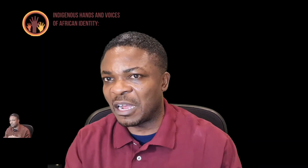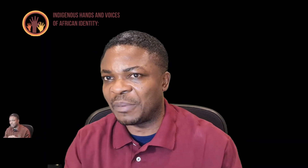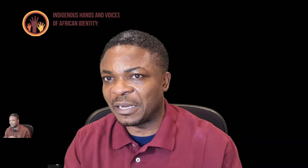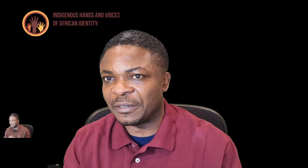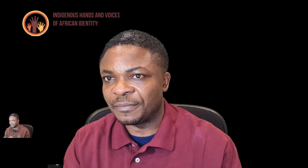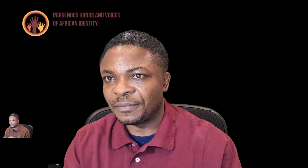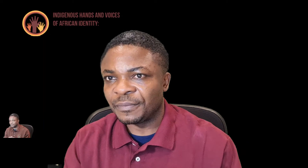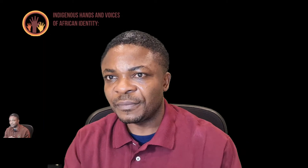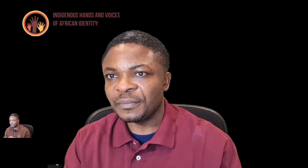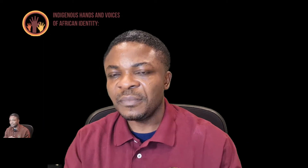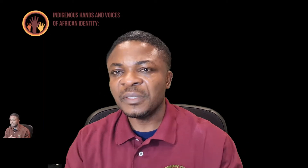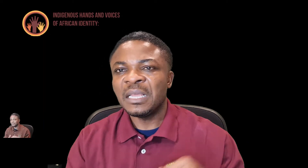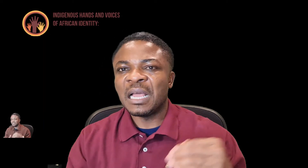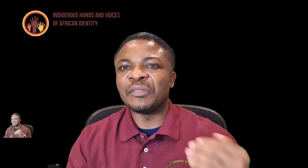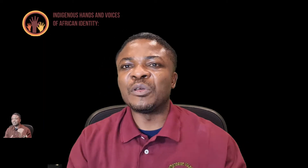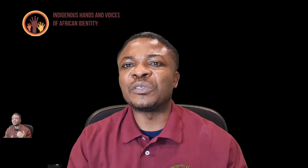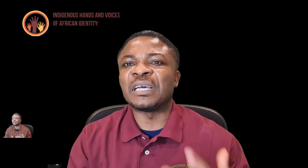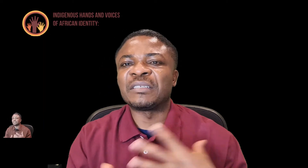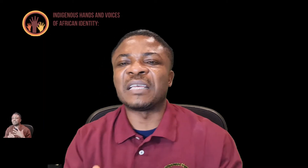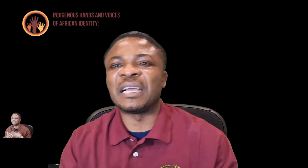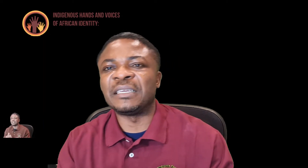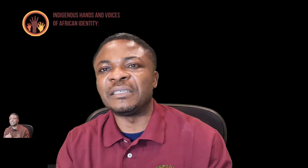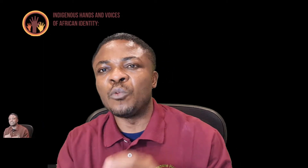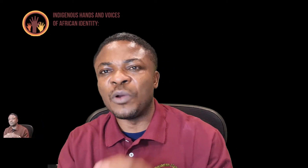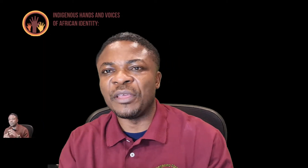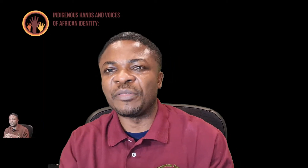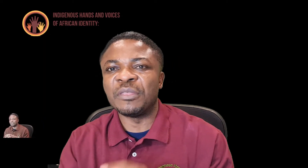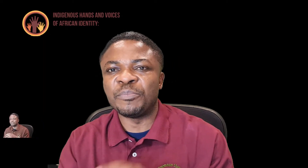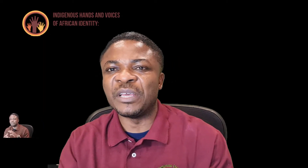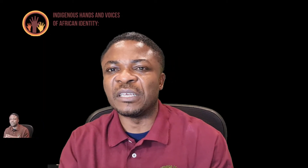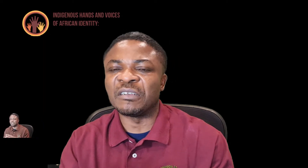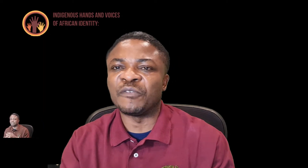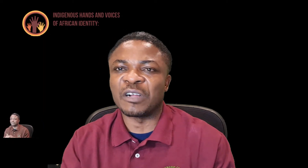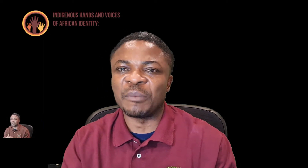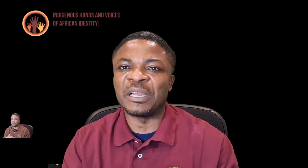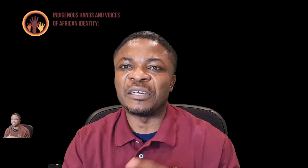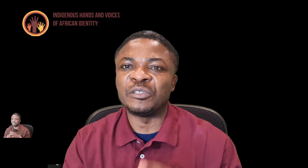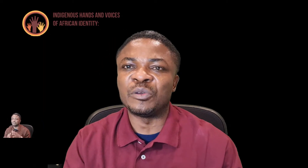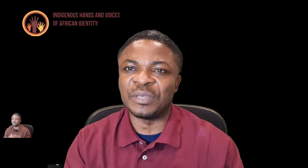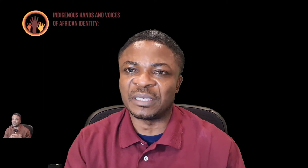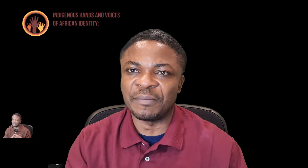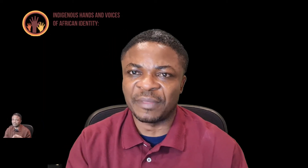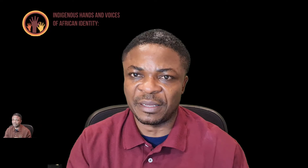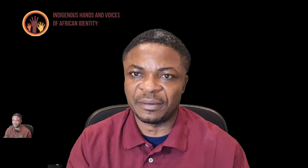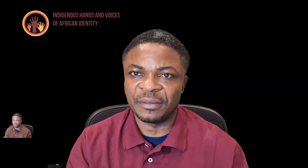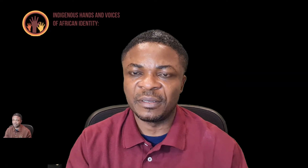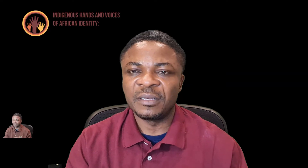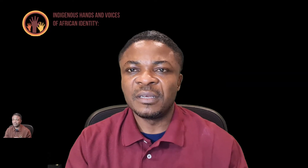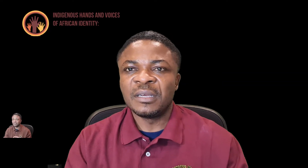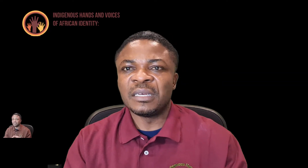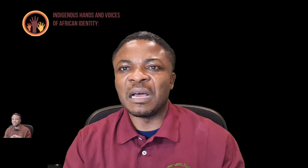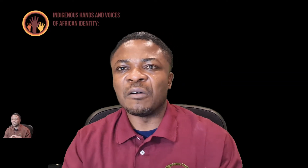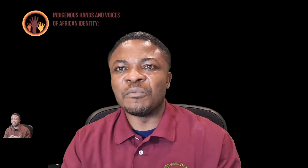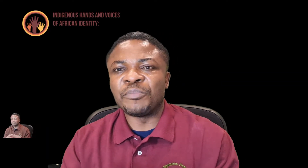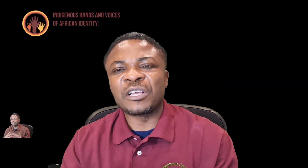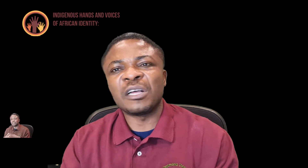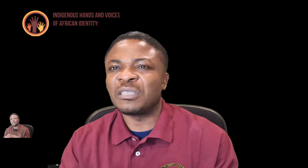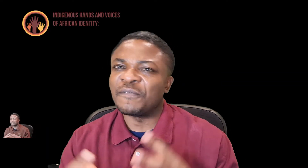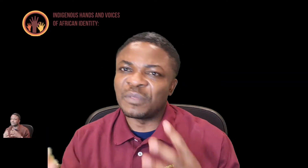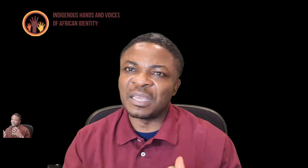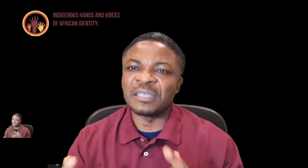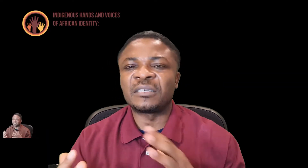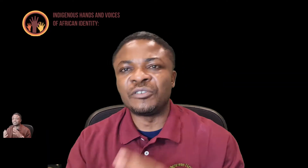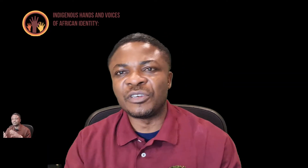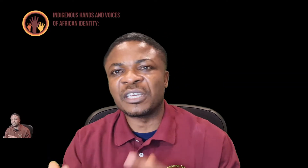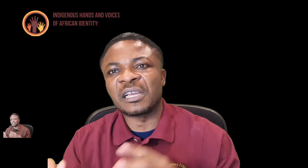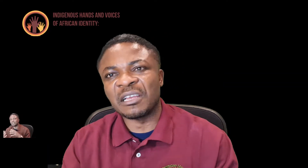ASL vocabulary, and those that sign with the BSL vocabulary do the same thing. Now, because